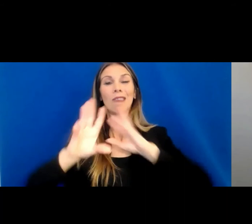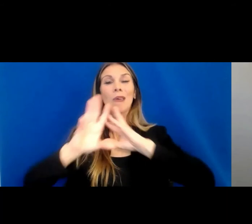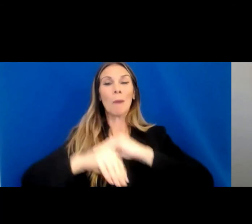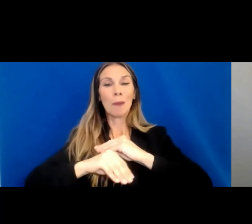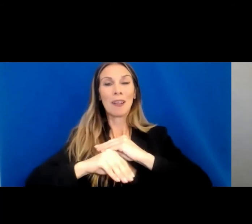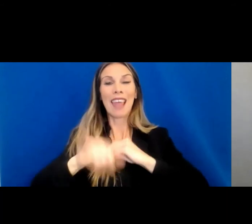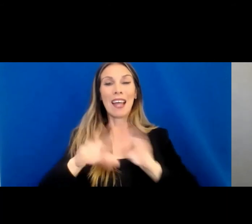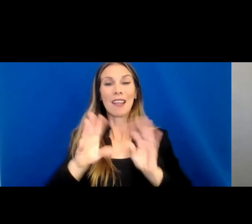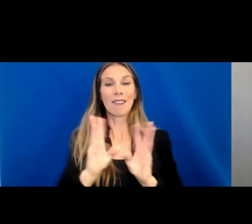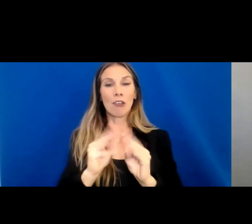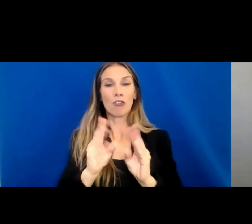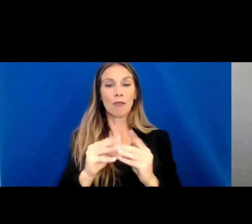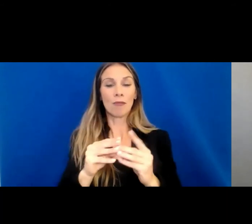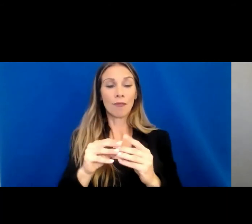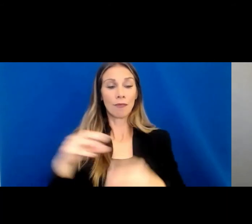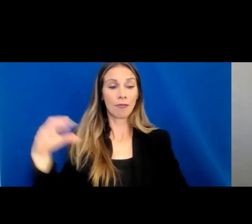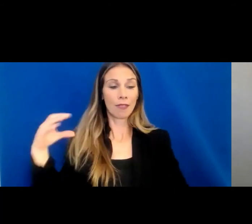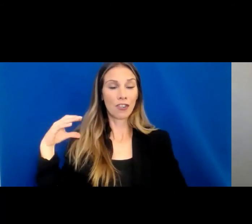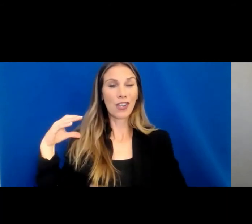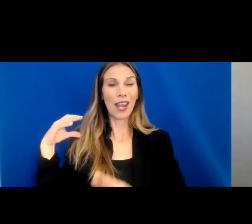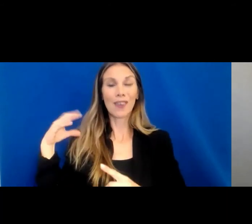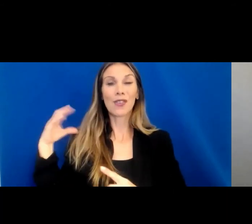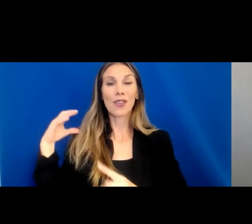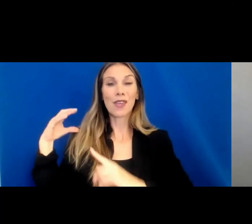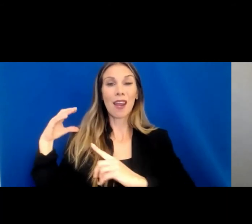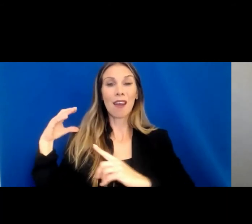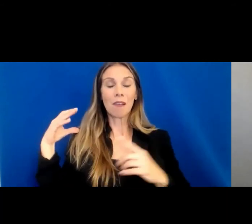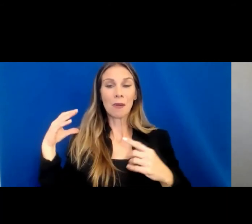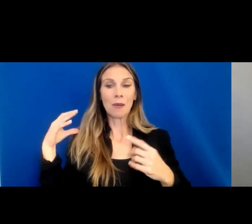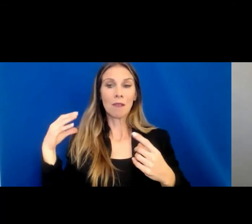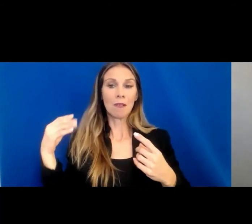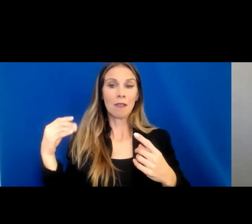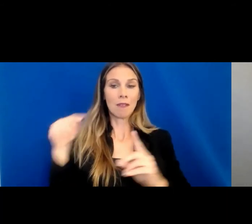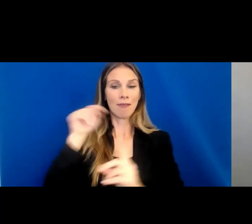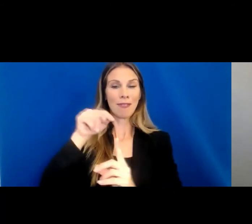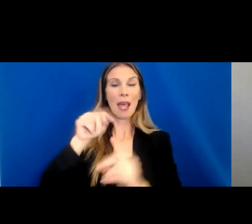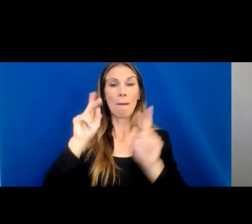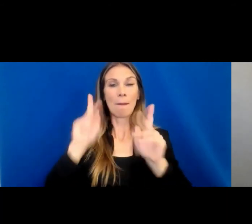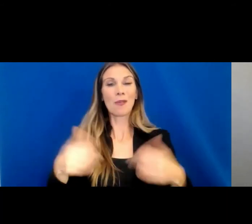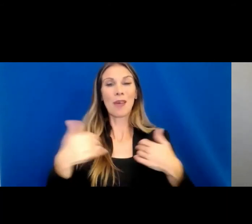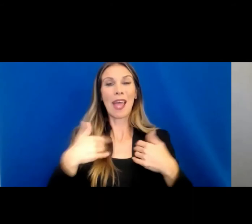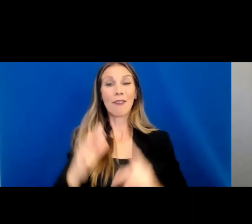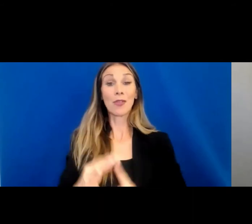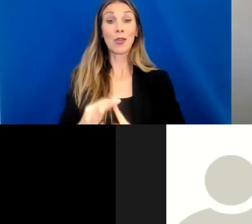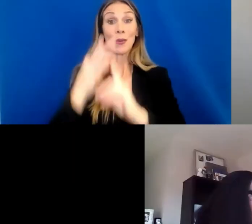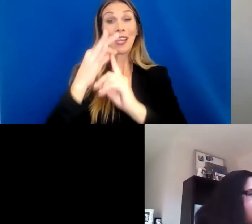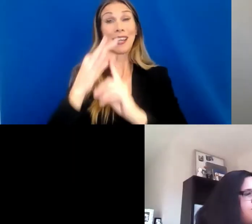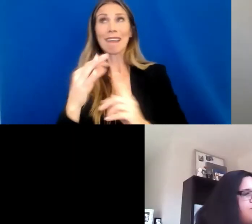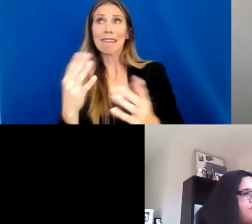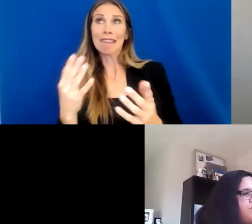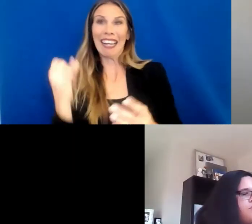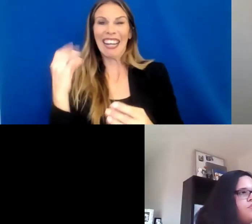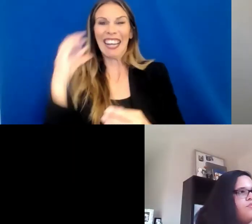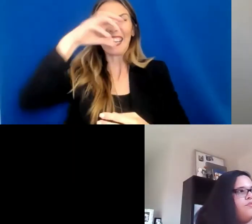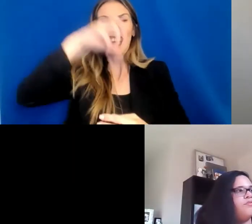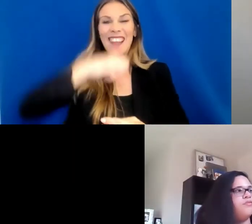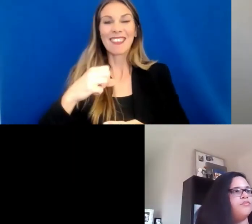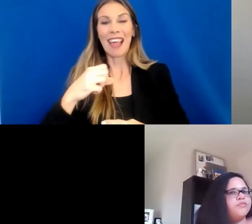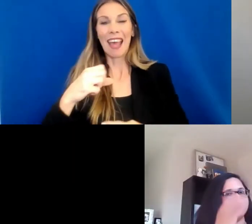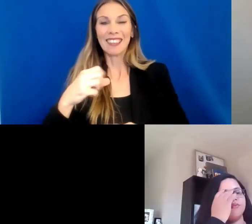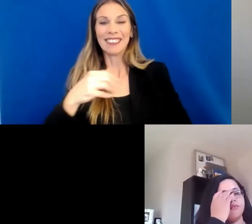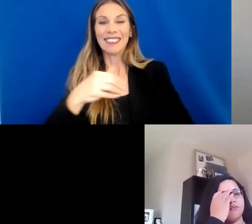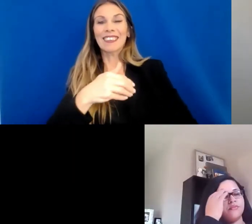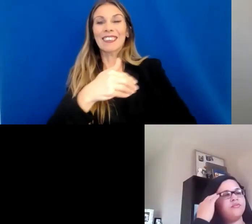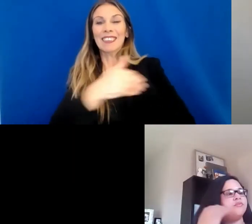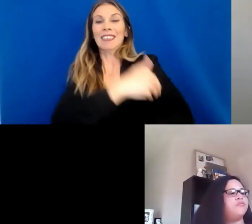the chair, the substantive chair, will have that unique, I suppose, authority. We don't expect that there's